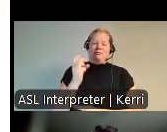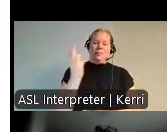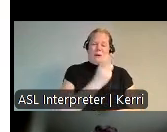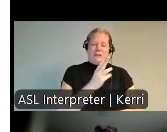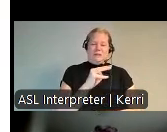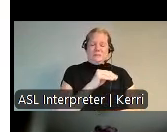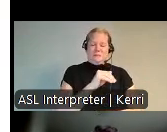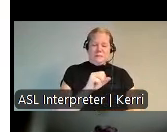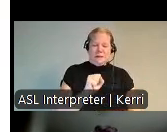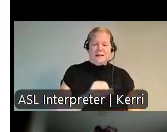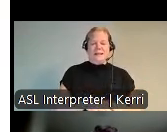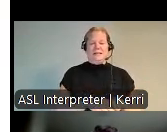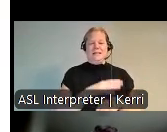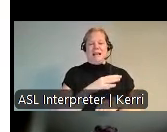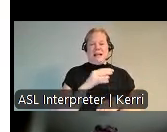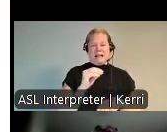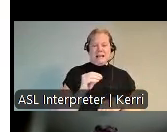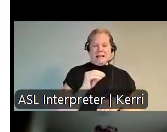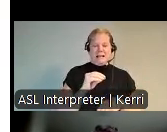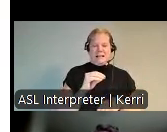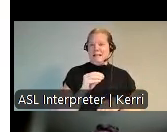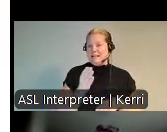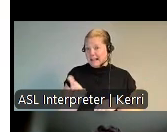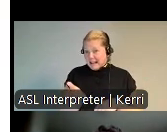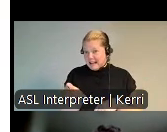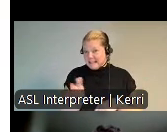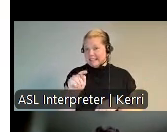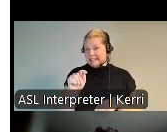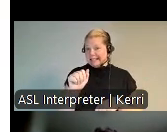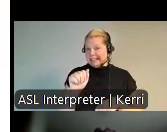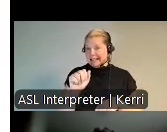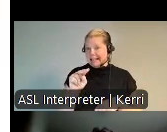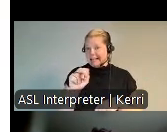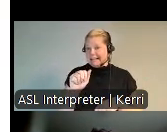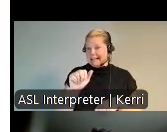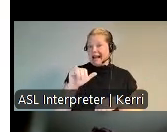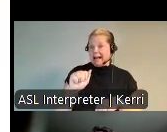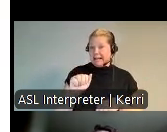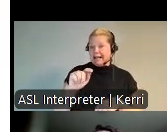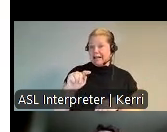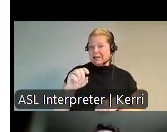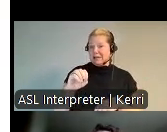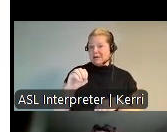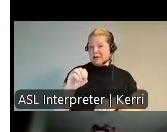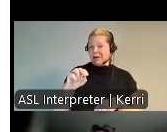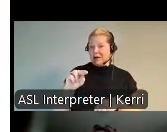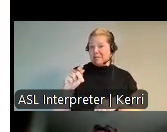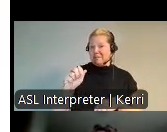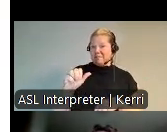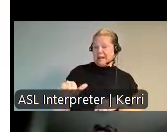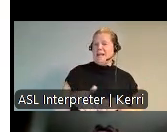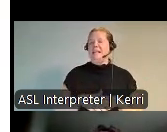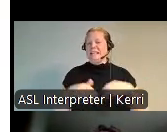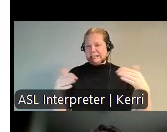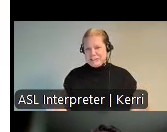did Tanaya hop off? I'm here. No, Tanaya's here, sorry. And Tanaya Tonpei, who is